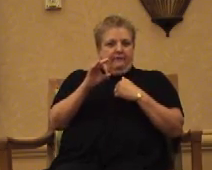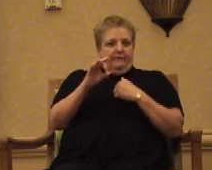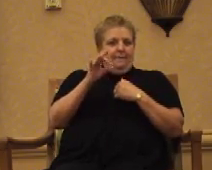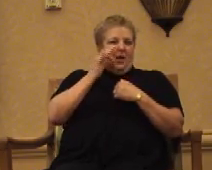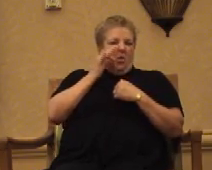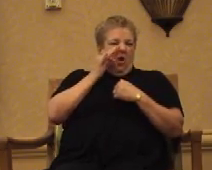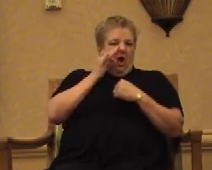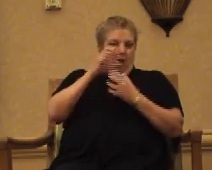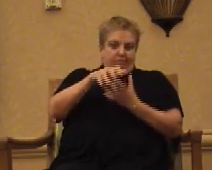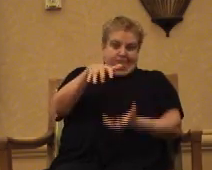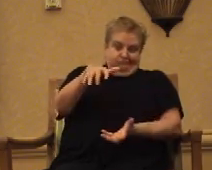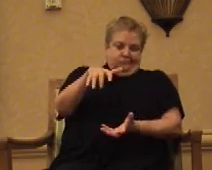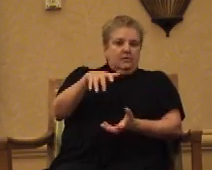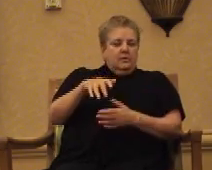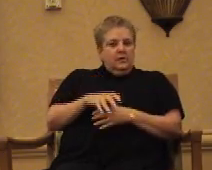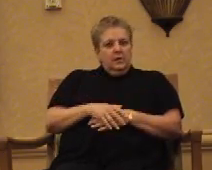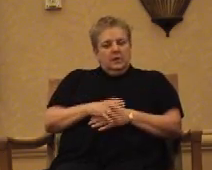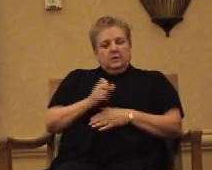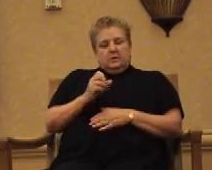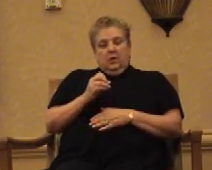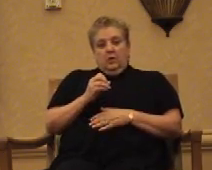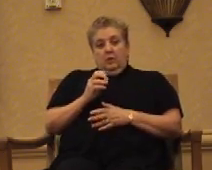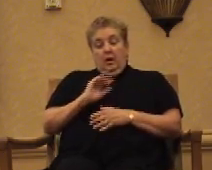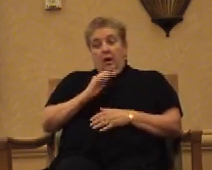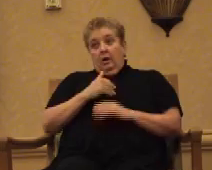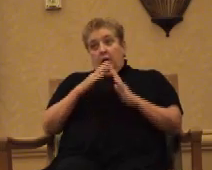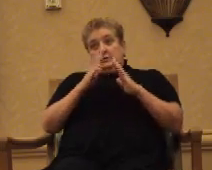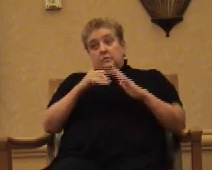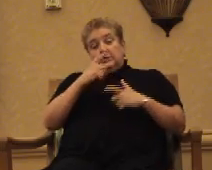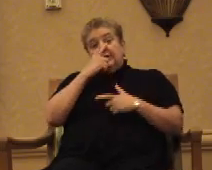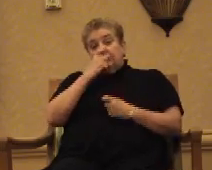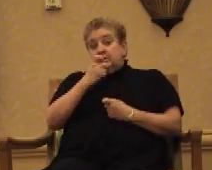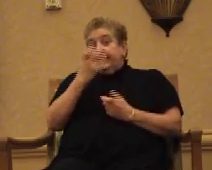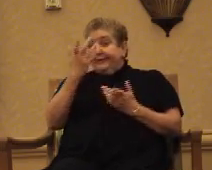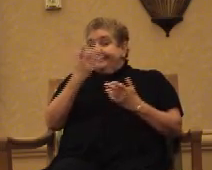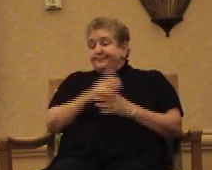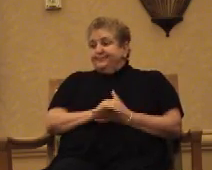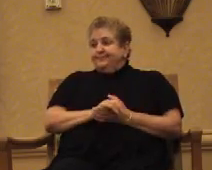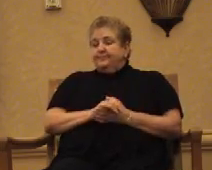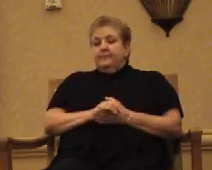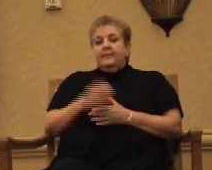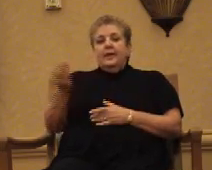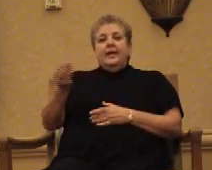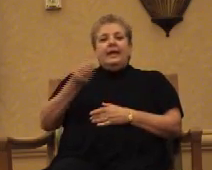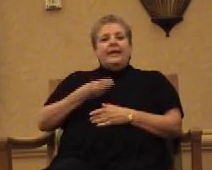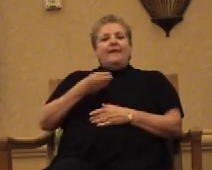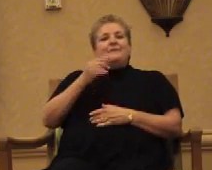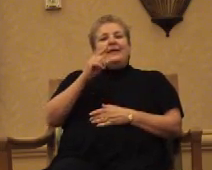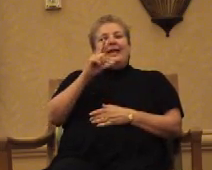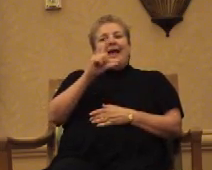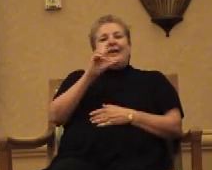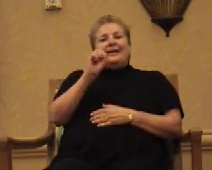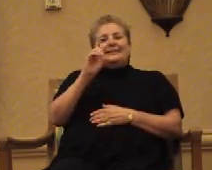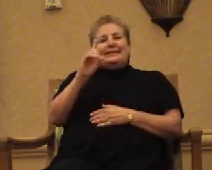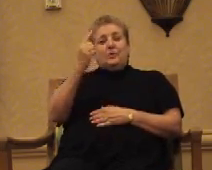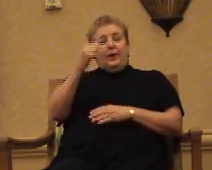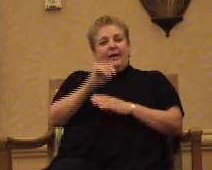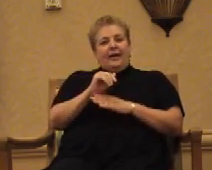So it was an interesting house we had going on. He gave me LSD one night. My parents came home and found me